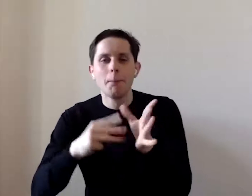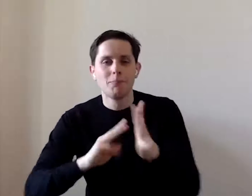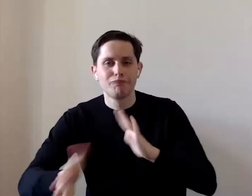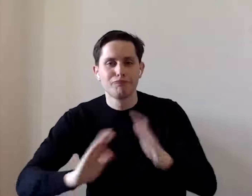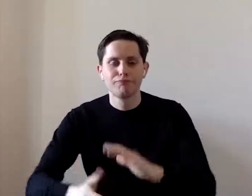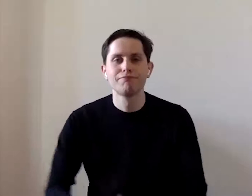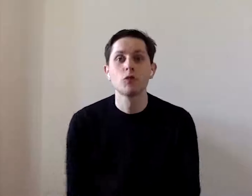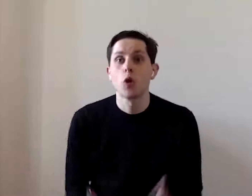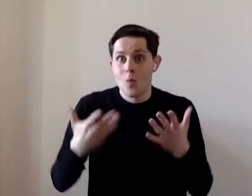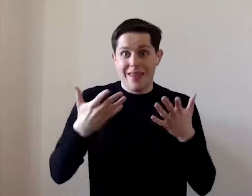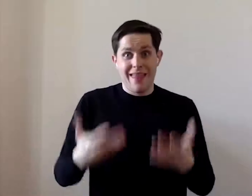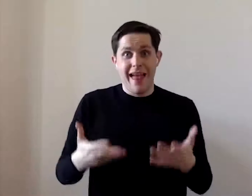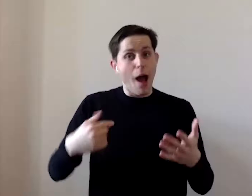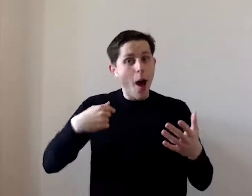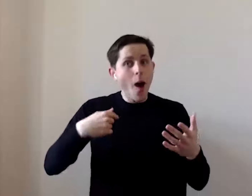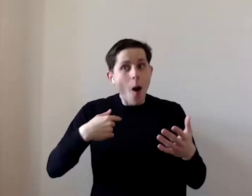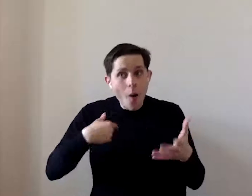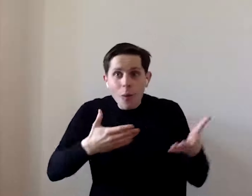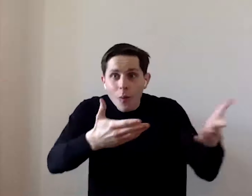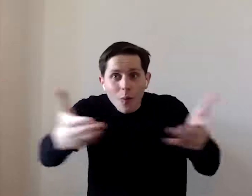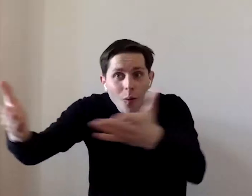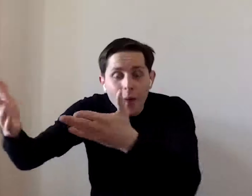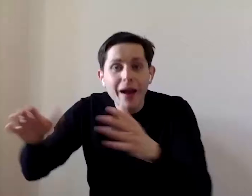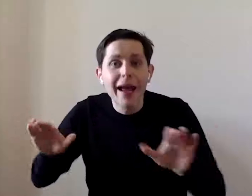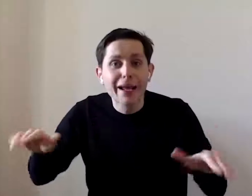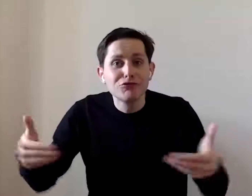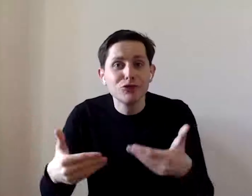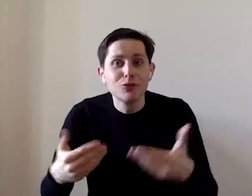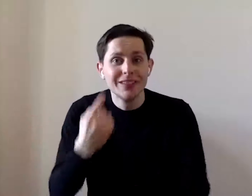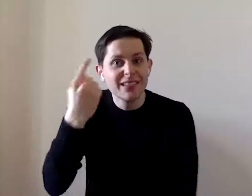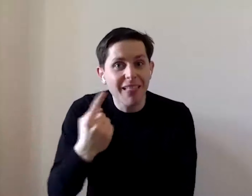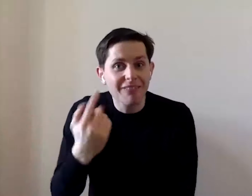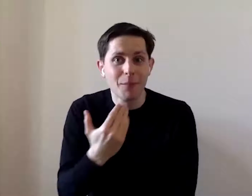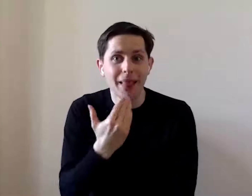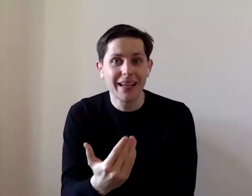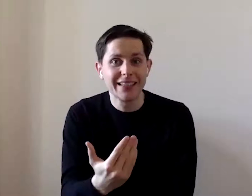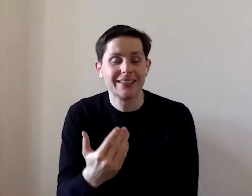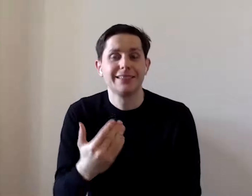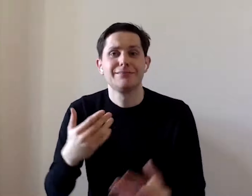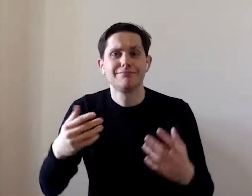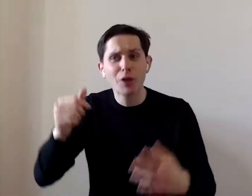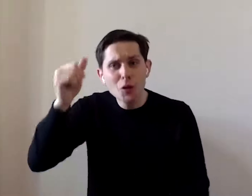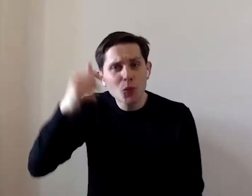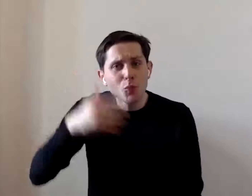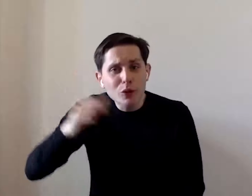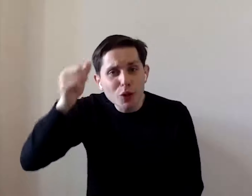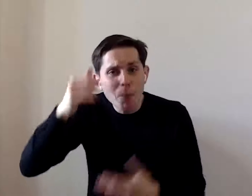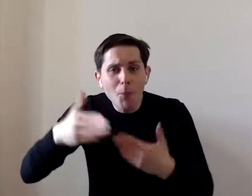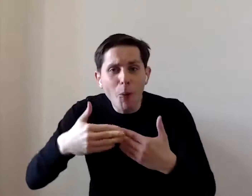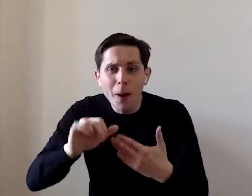is who you'll be hearing through the rest of the podcast. I'm going to hand over now to let Dan, Chris and Poppy give their